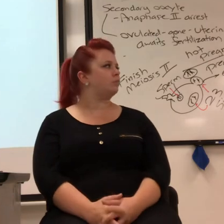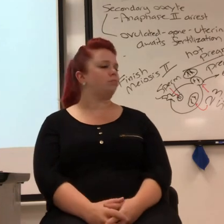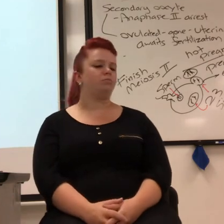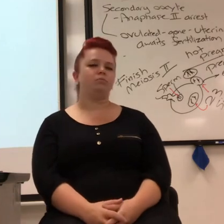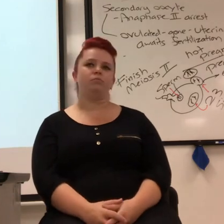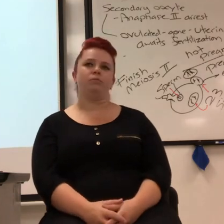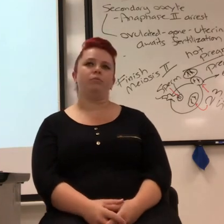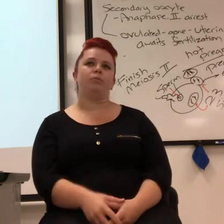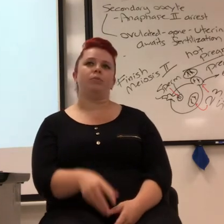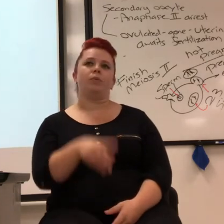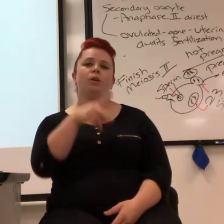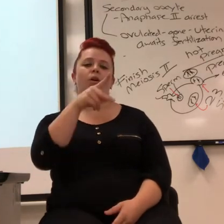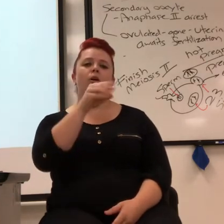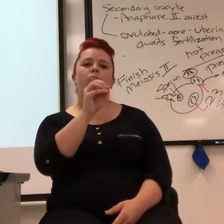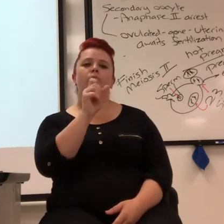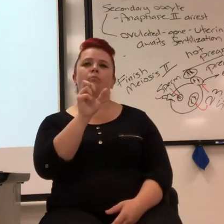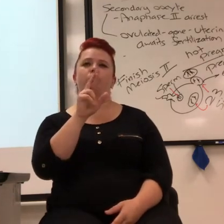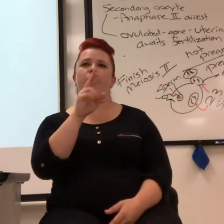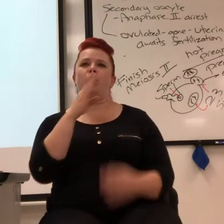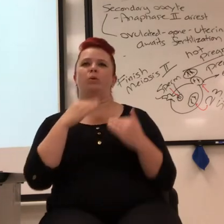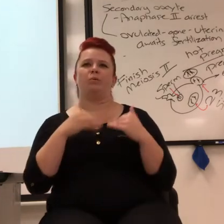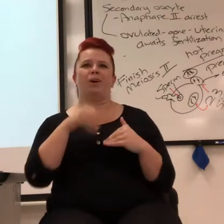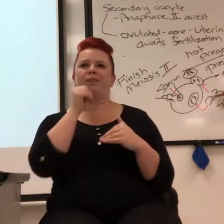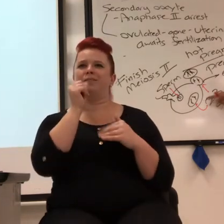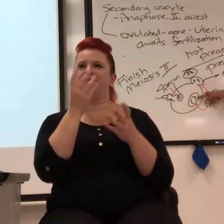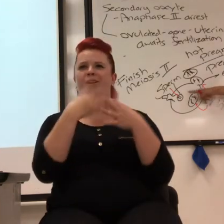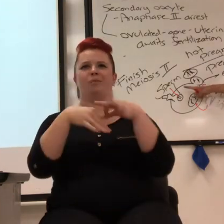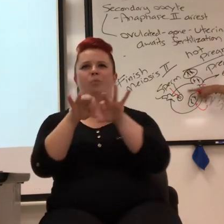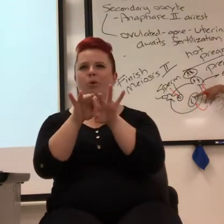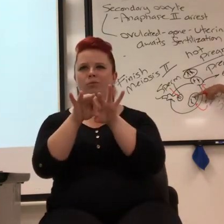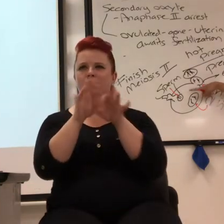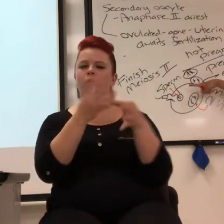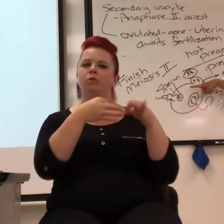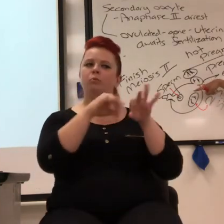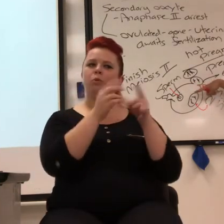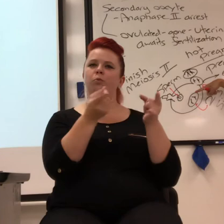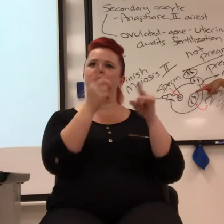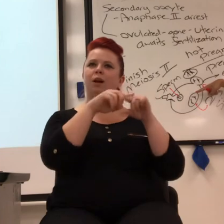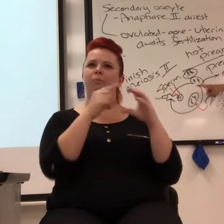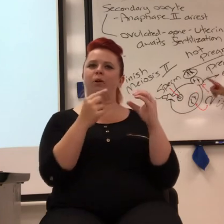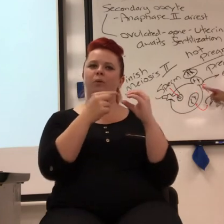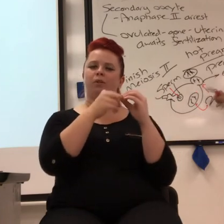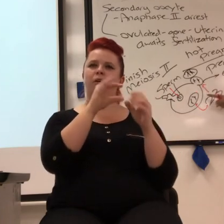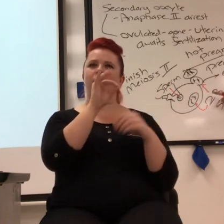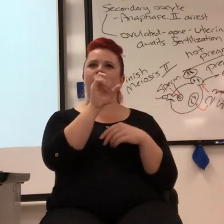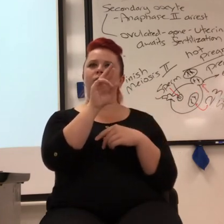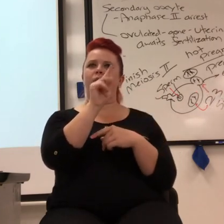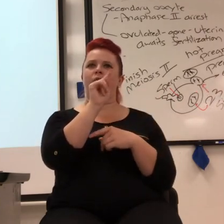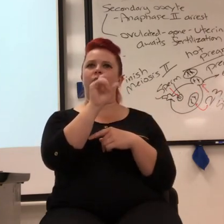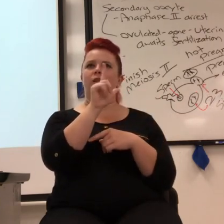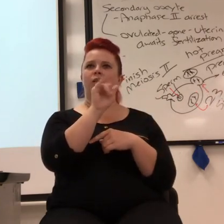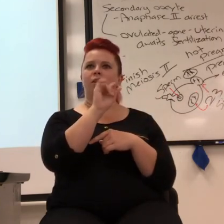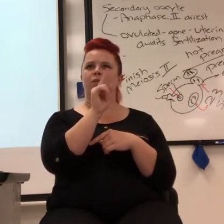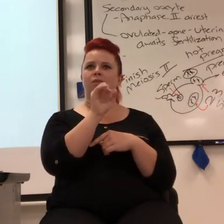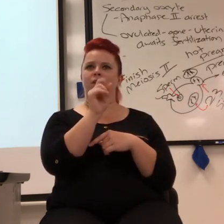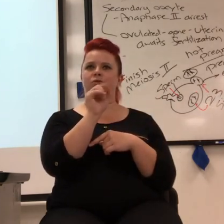polar bodies are not important. What's important is what's happening with the fertilization process here. If that happens,